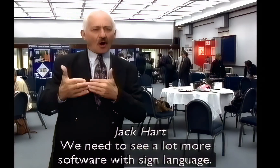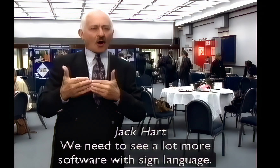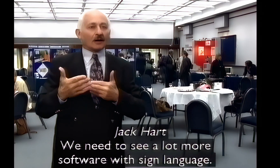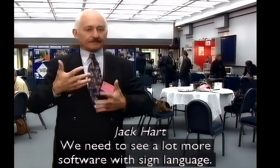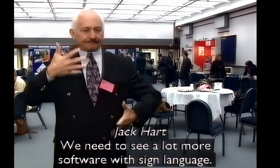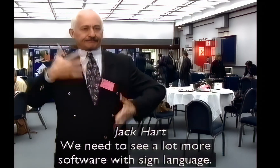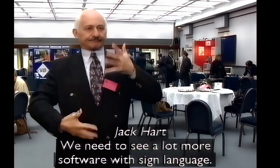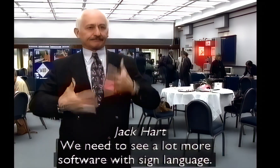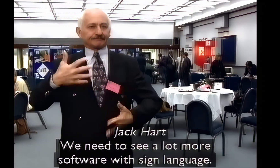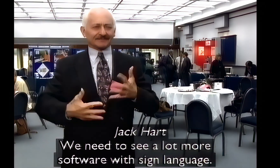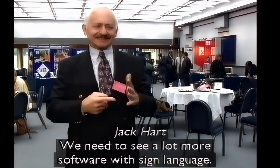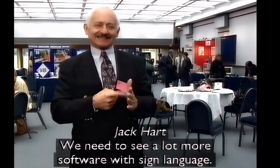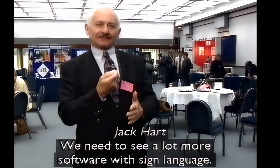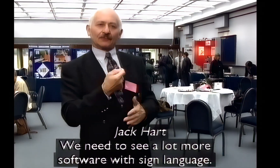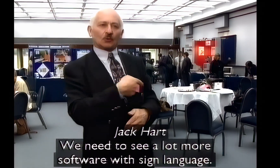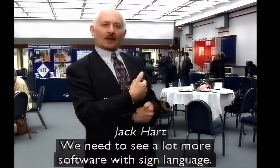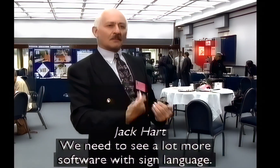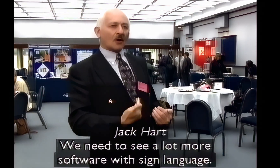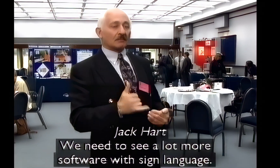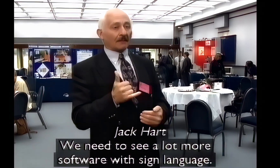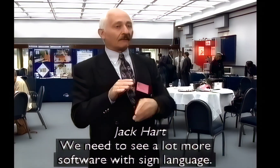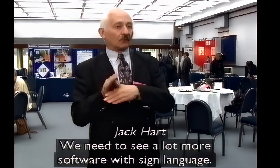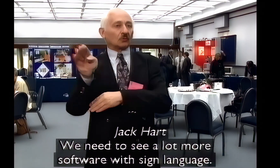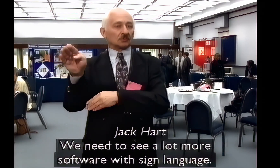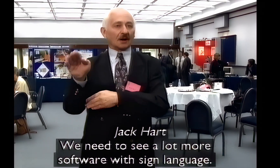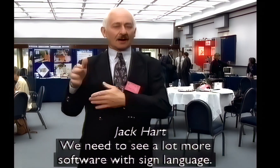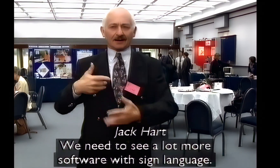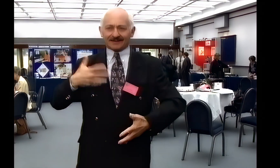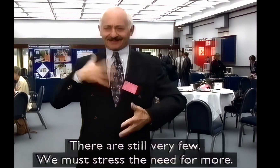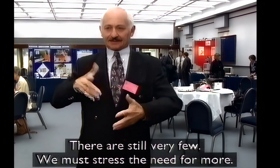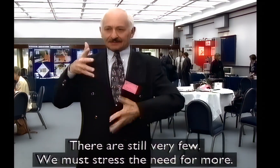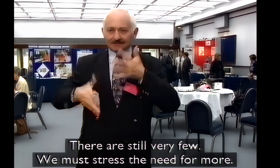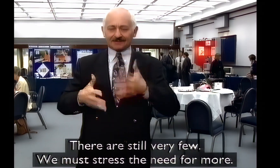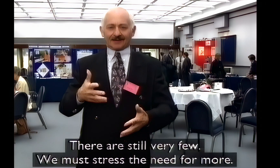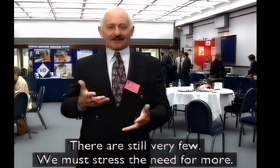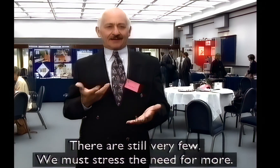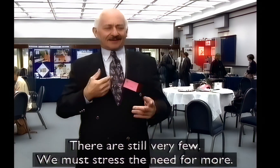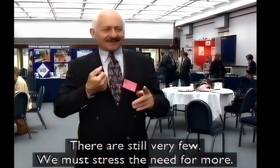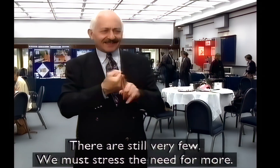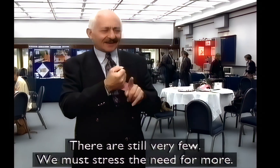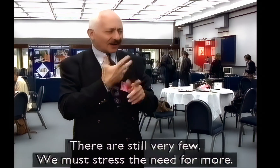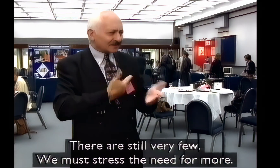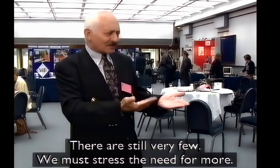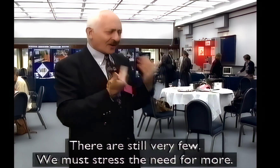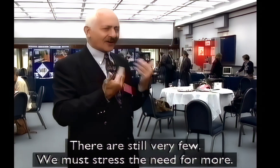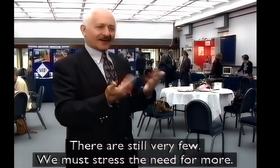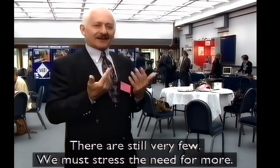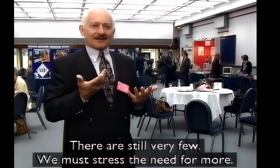We need to see a lot more software with sign language. There are still very few. Perhaps there will be in the future, but we've got to stress the need